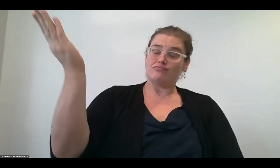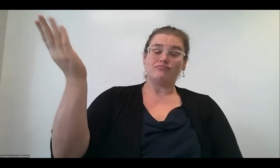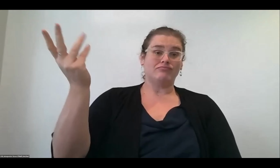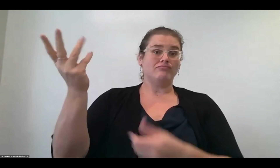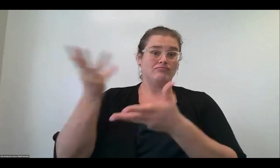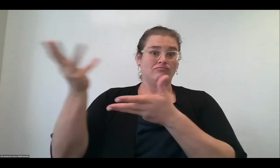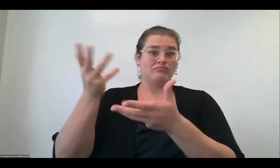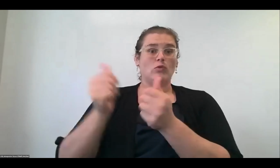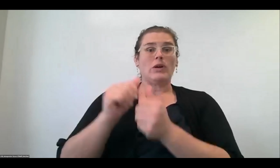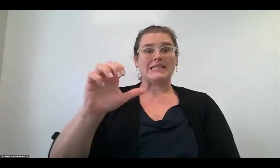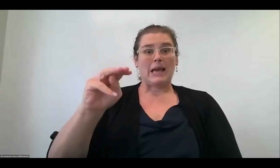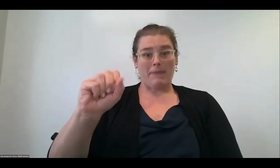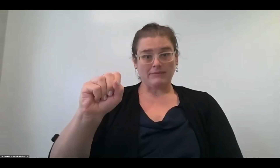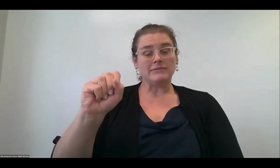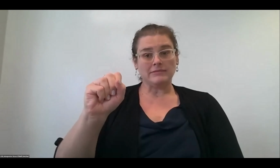we